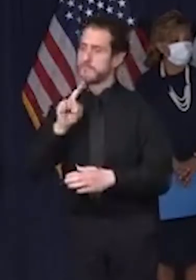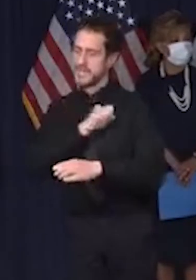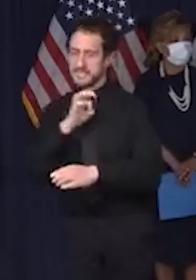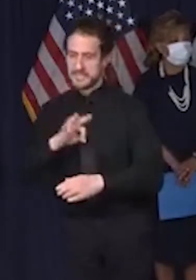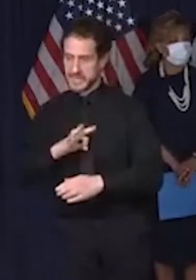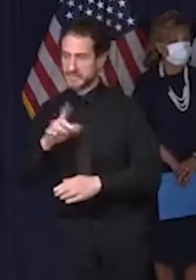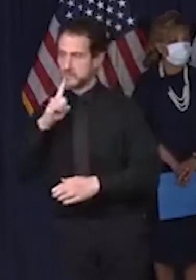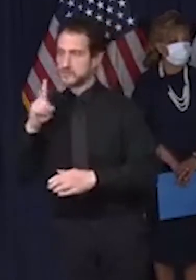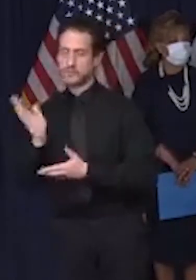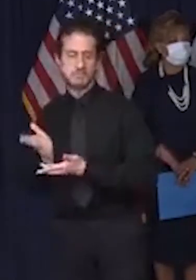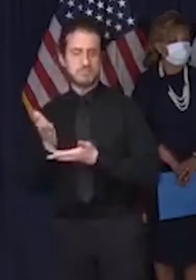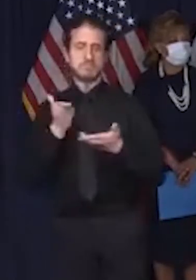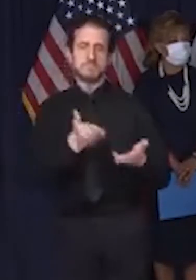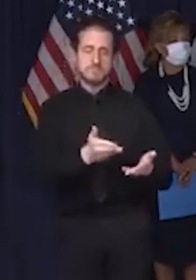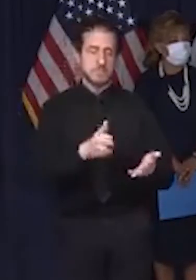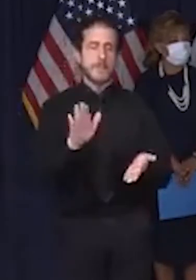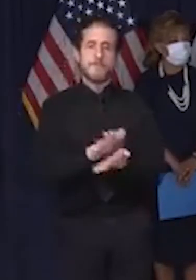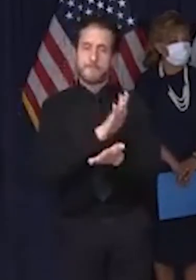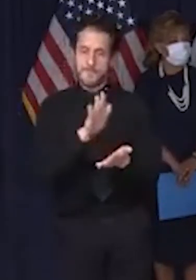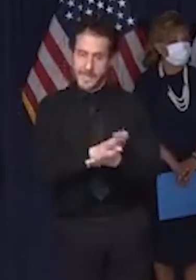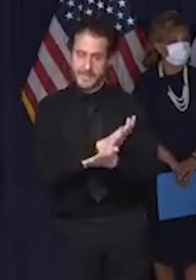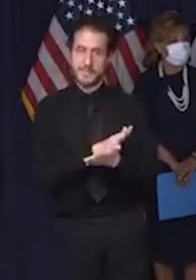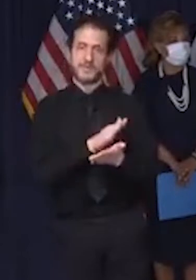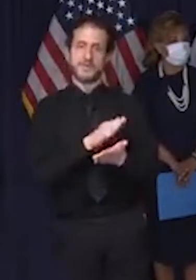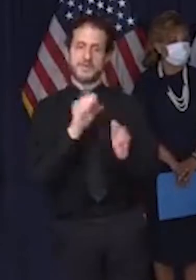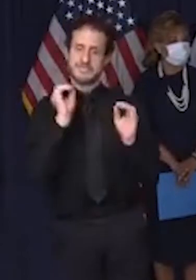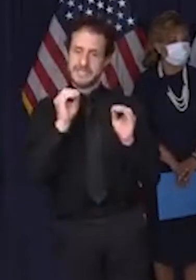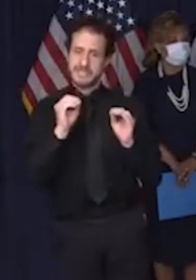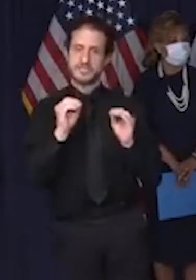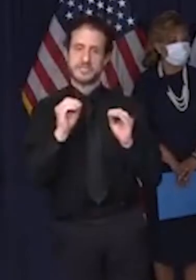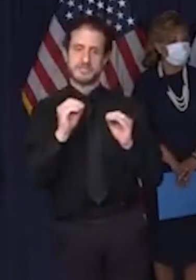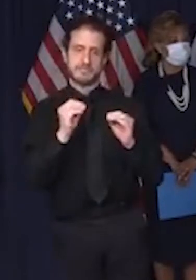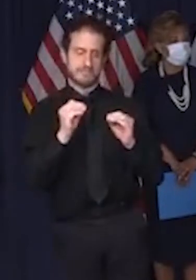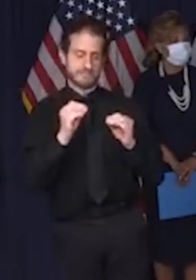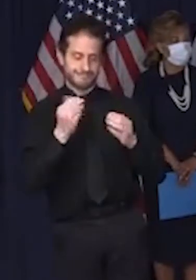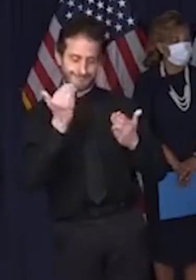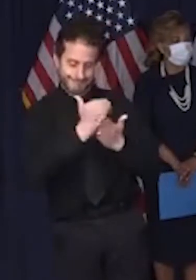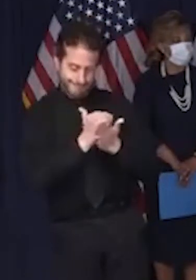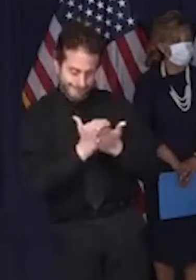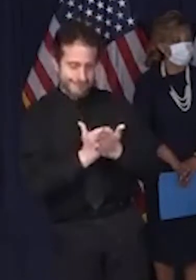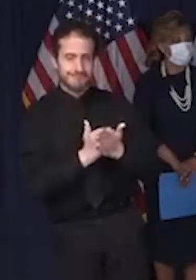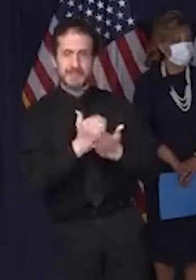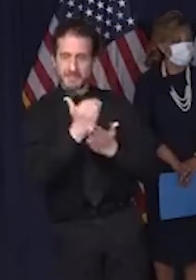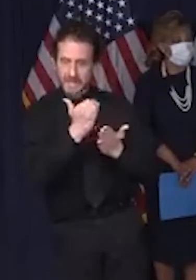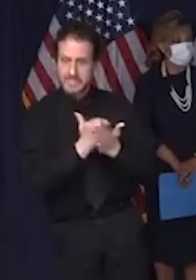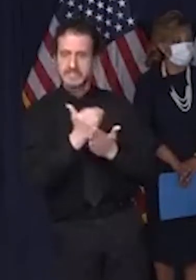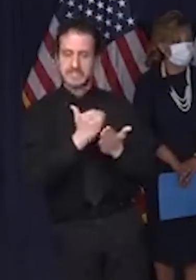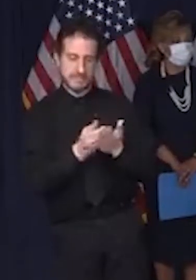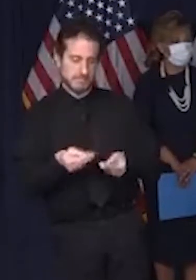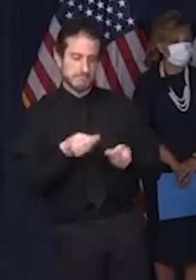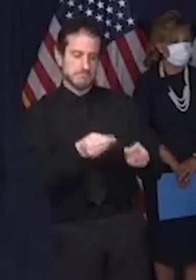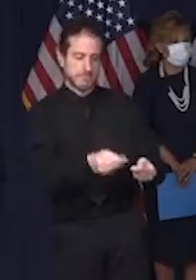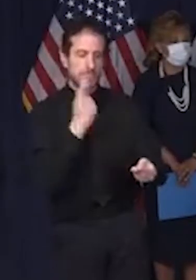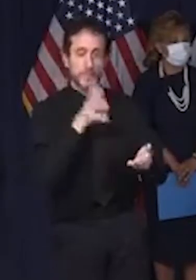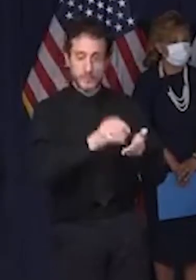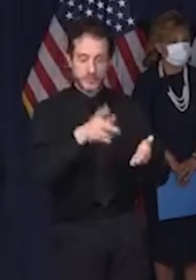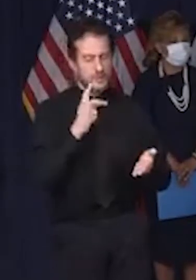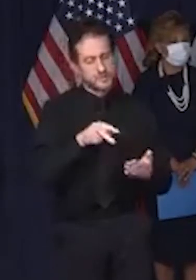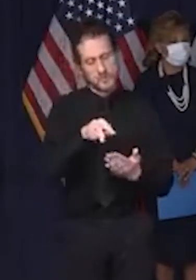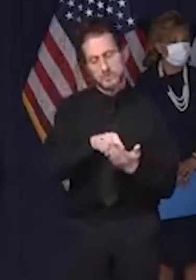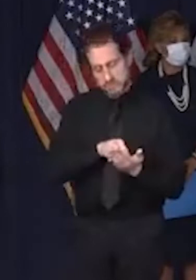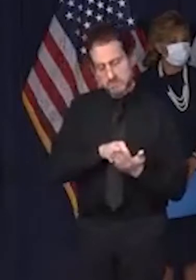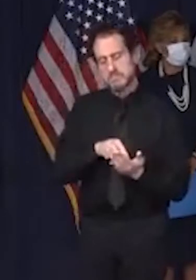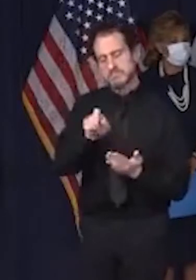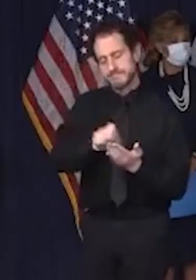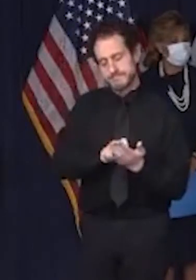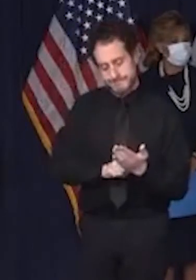personally deliver paper packets of instructional materials to Dallas City students. Not only that, but on their route,